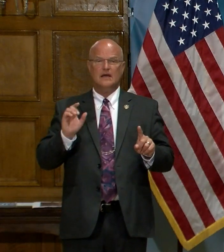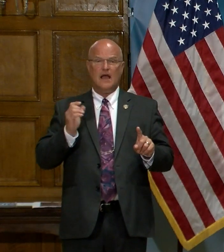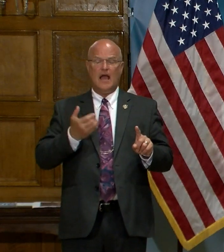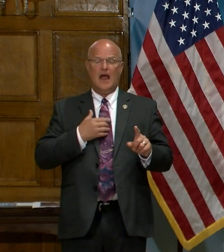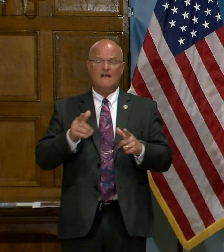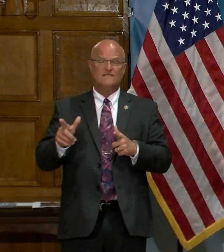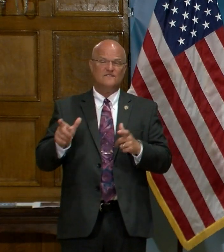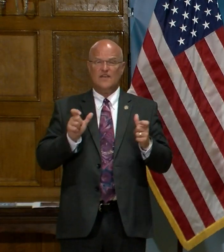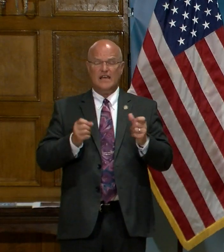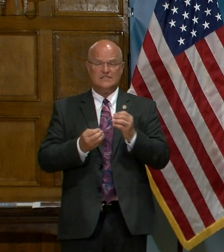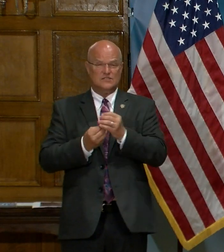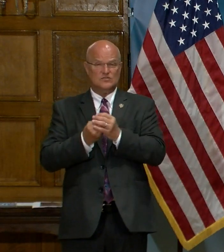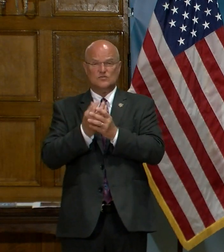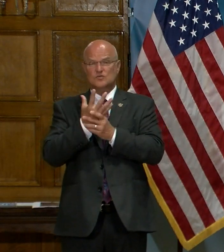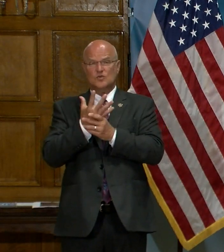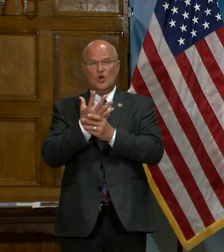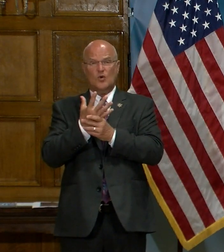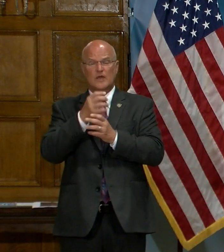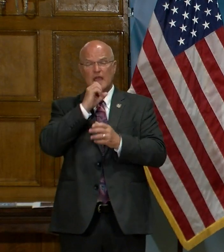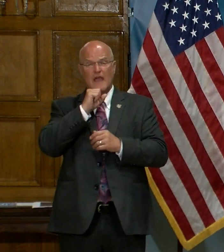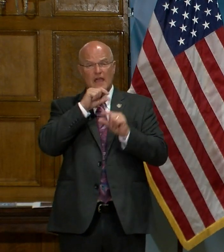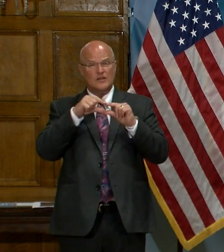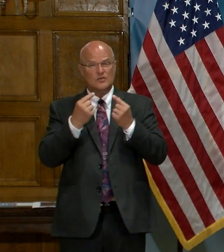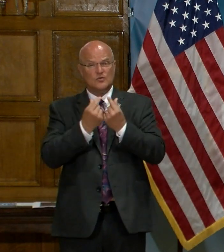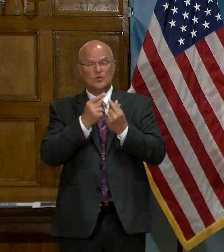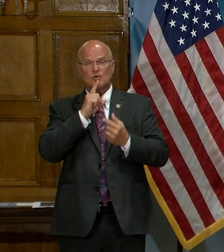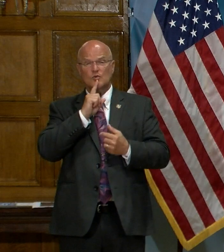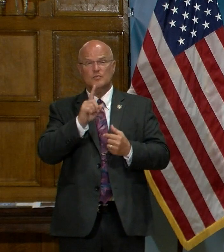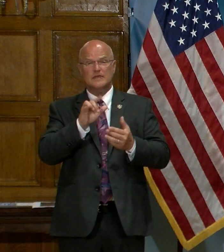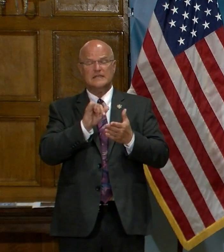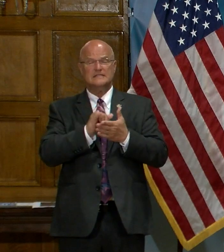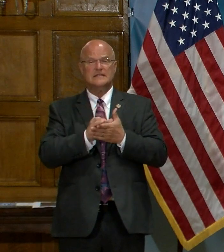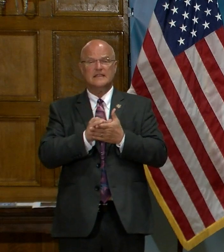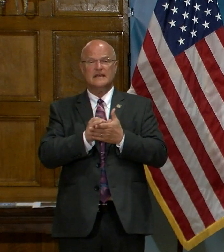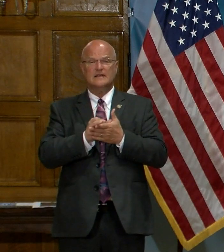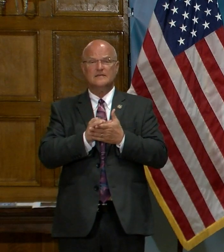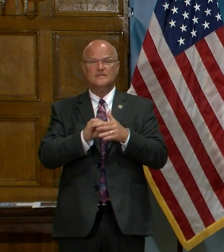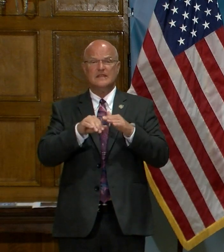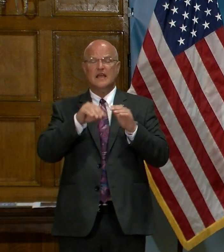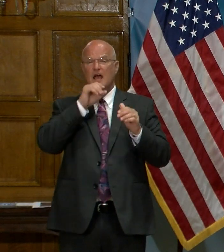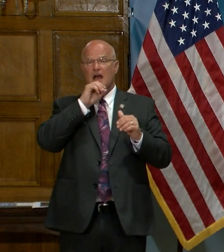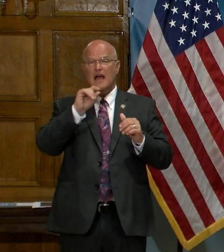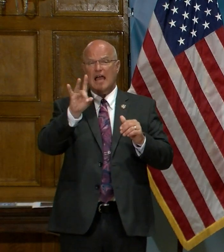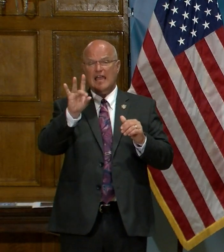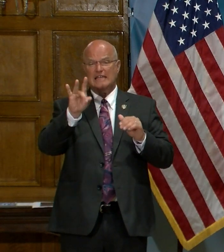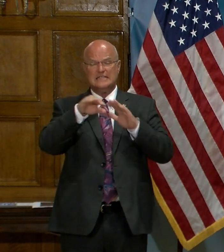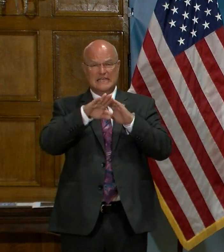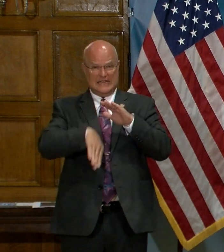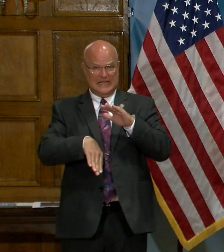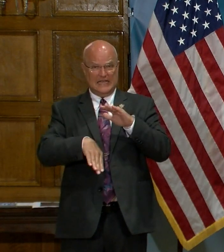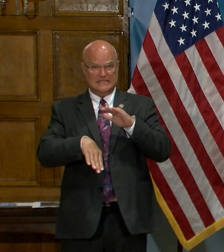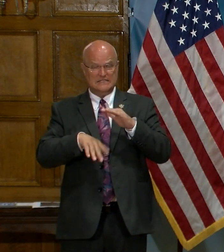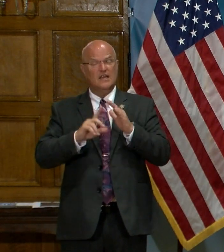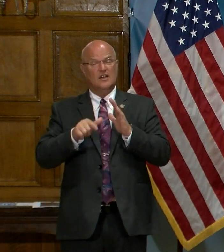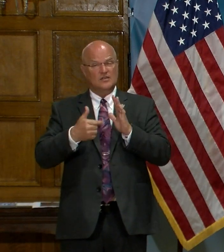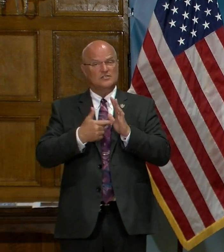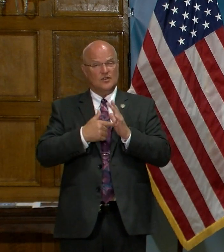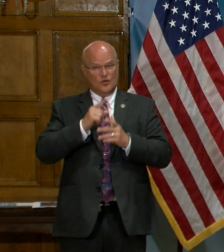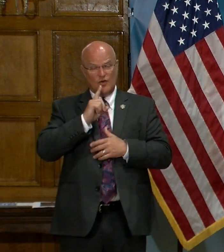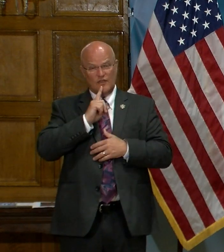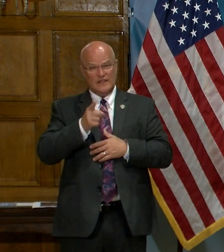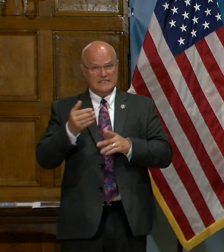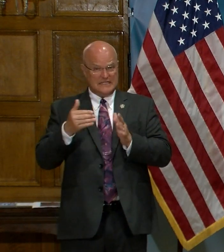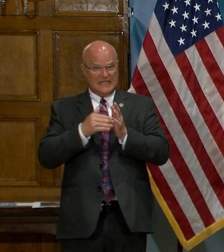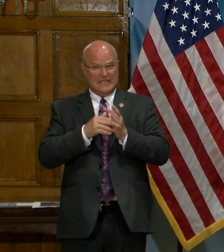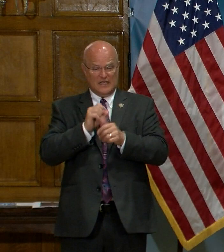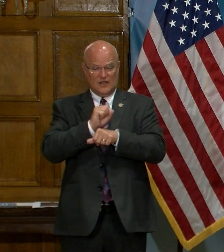Our fastest growing age group is the less than 18. So this is